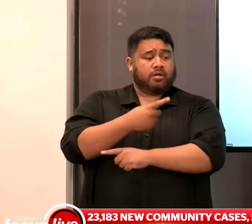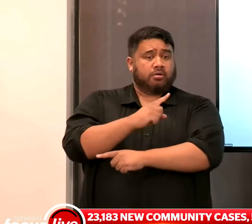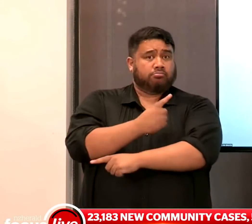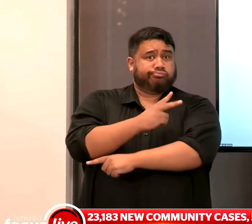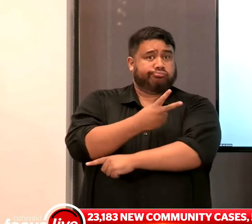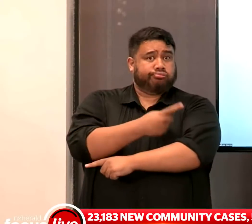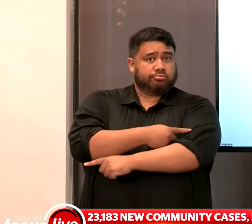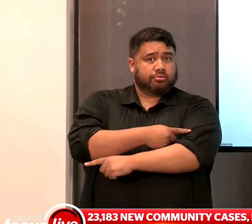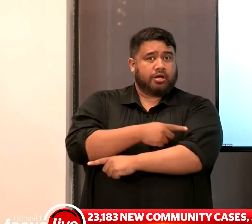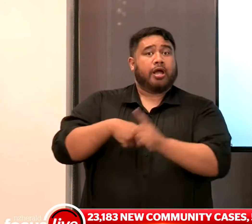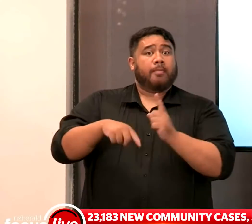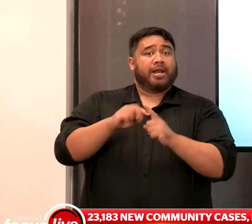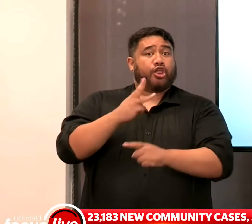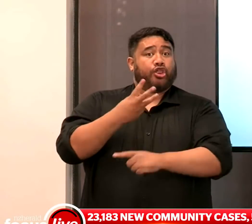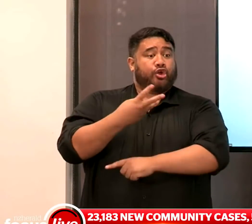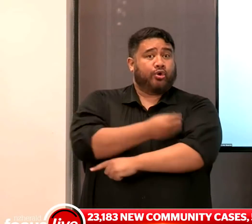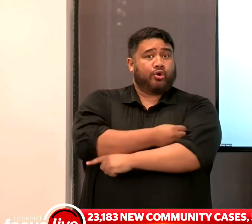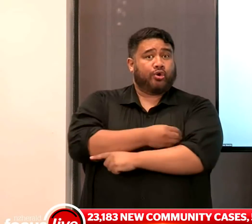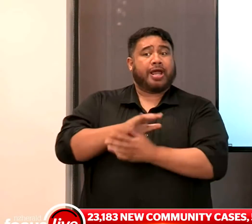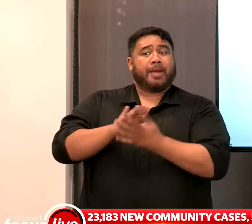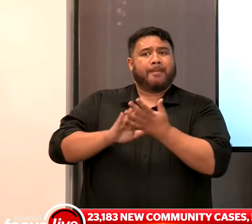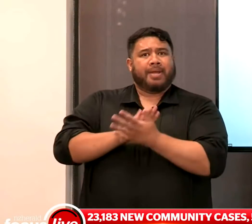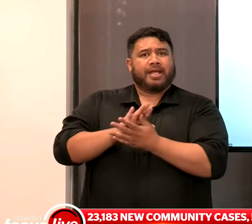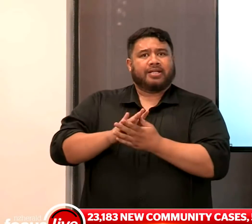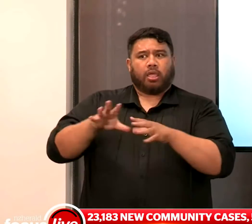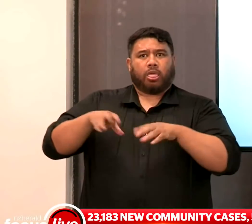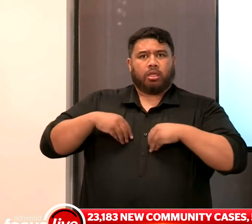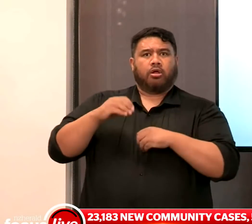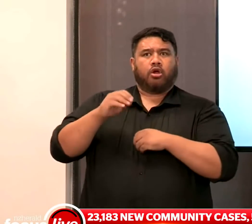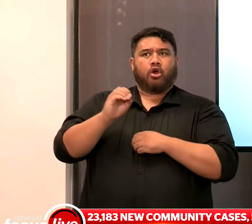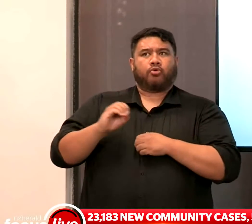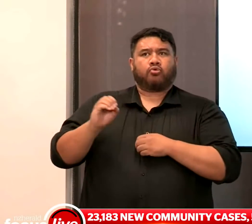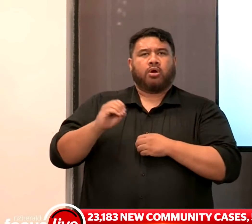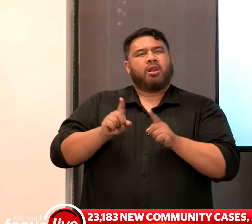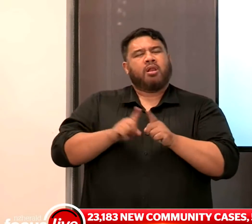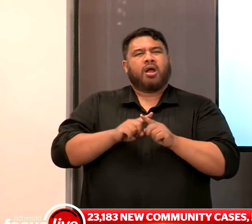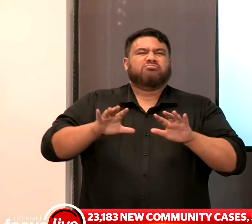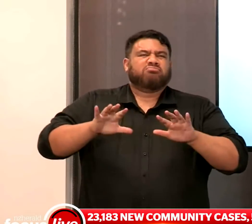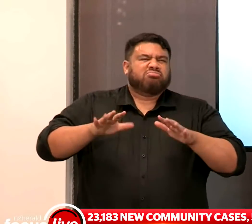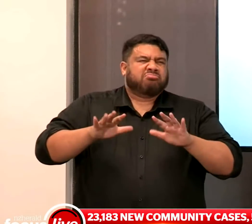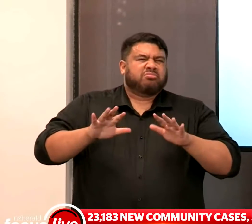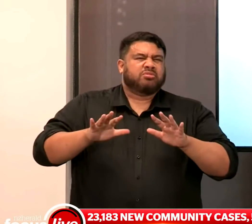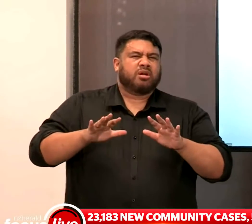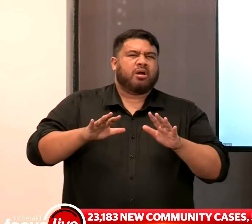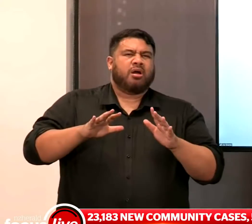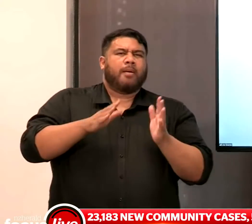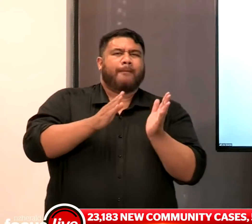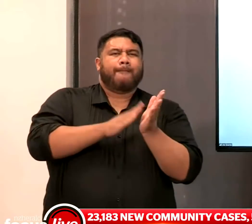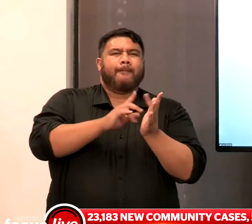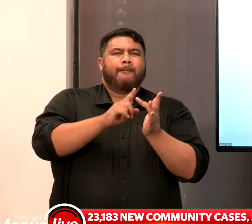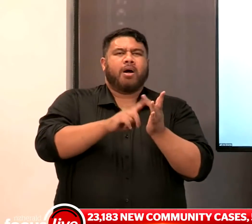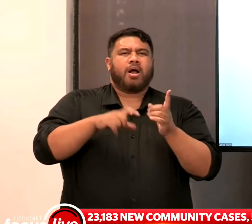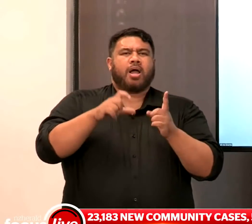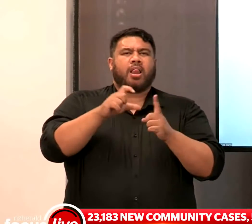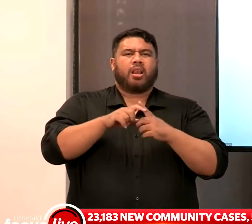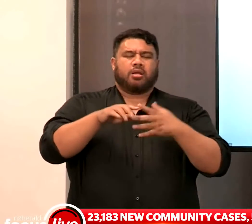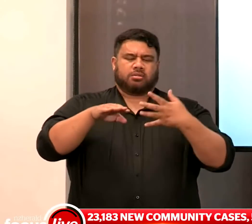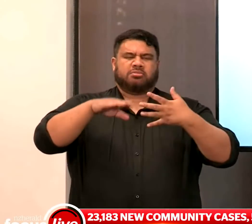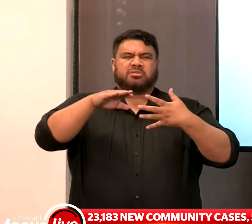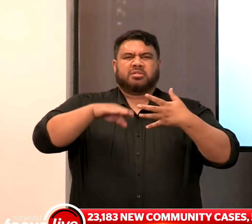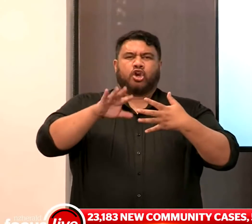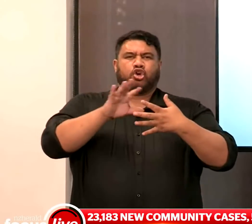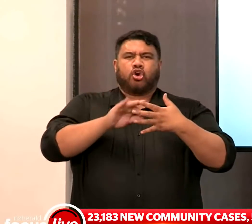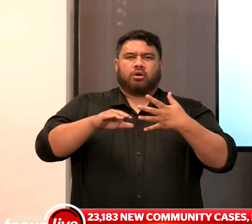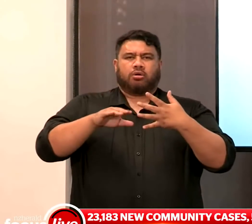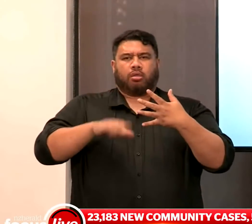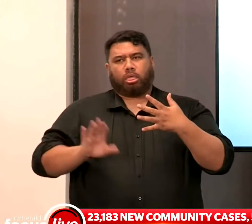had a booster, is a mild to moderate illness at worst. And because of the work that we've done over the last 2 years